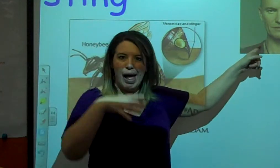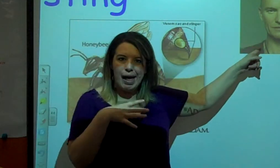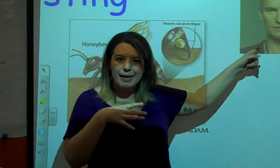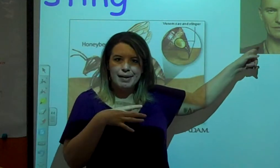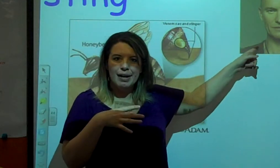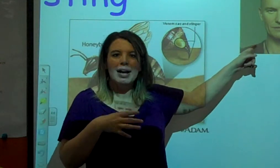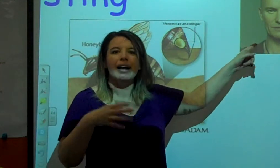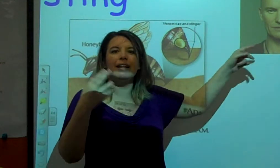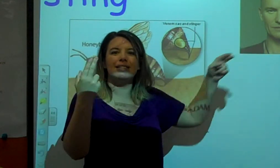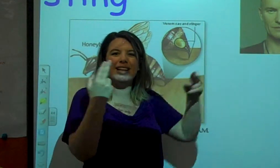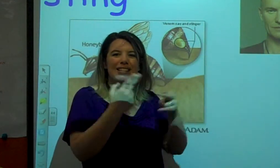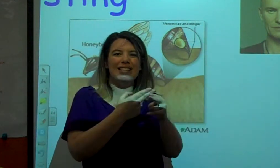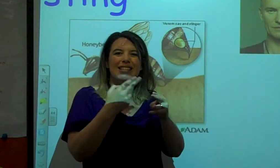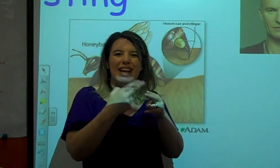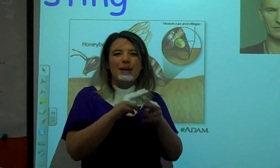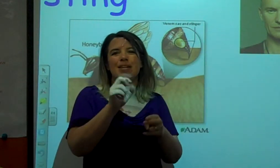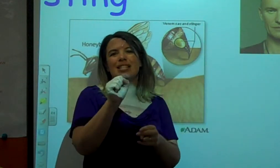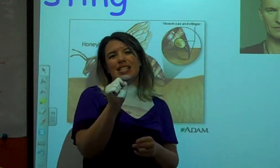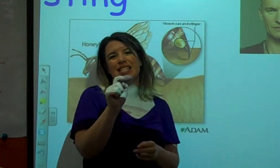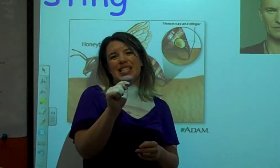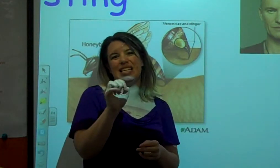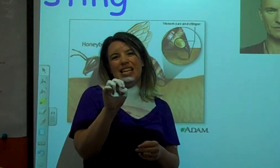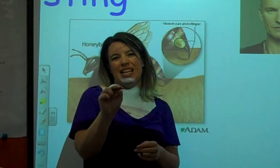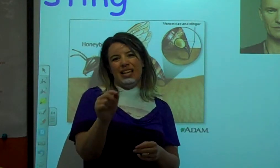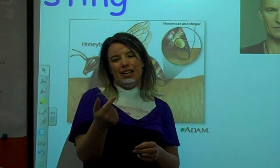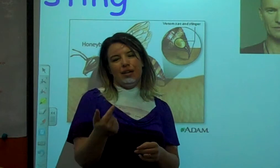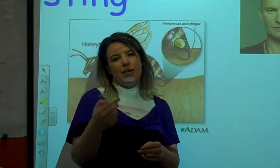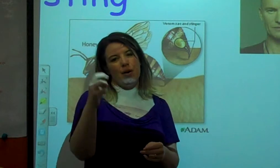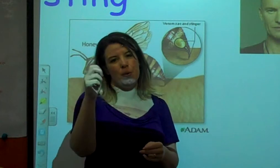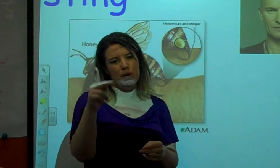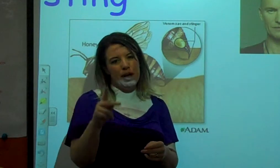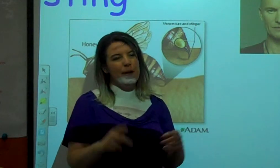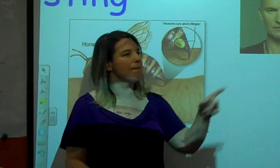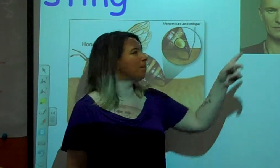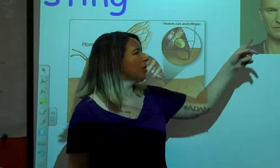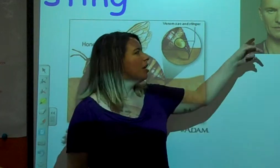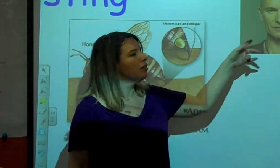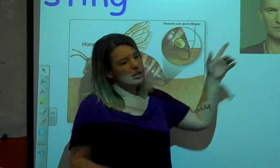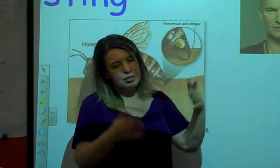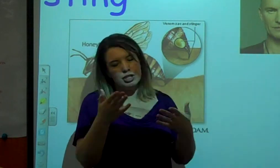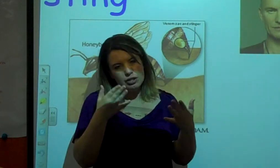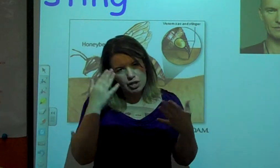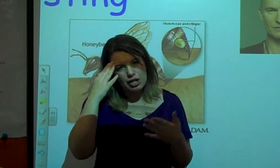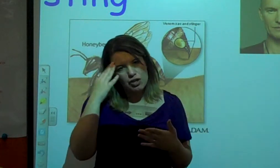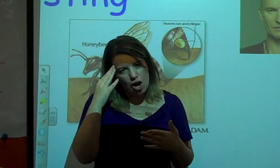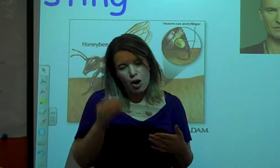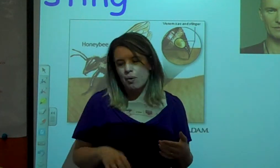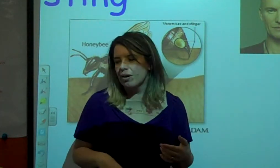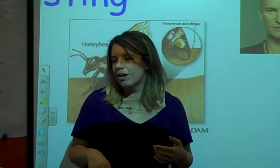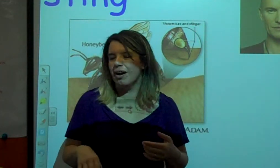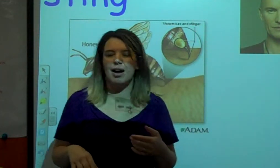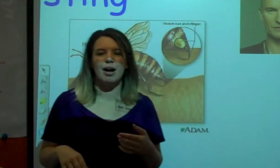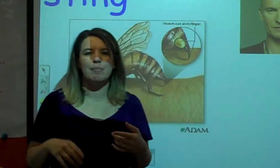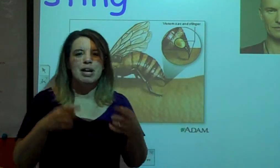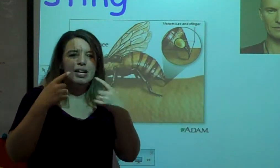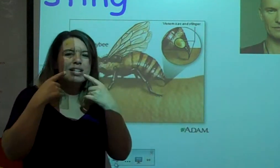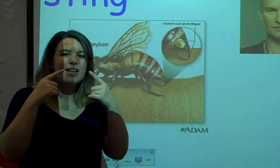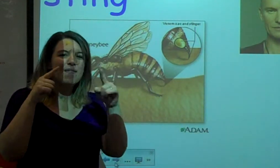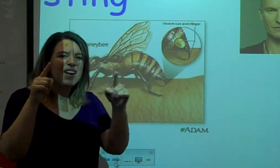man. And it's because his name is Sting. Okay? So just so that you know, he's a